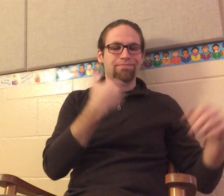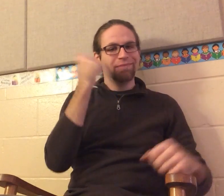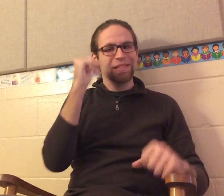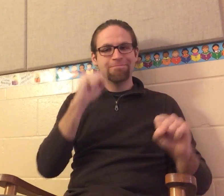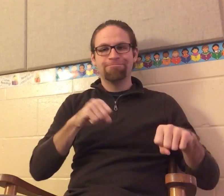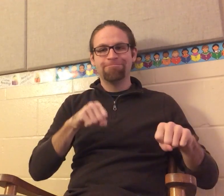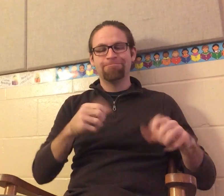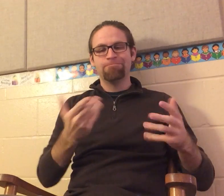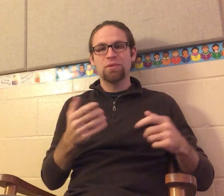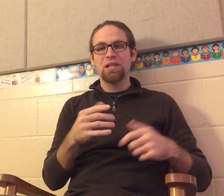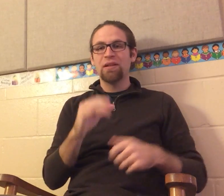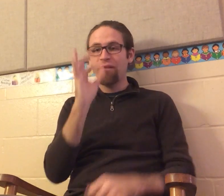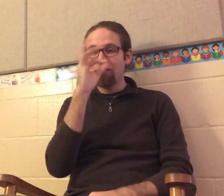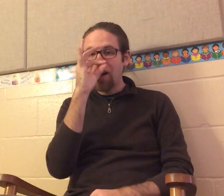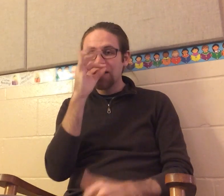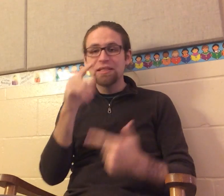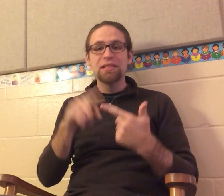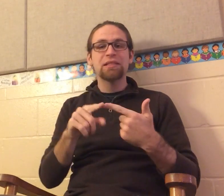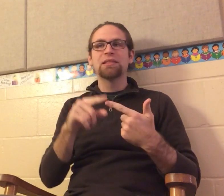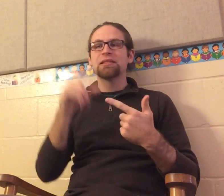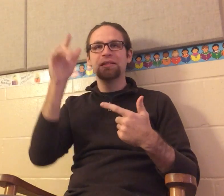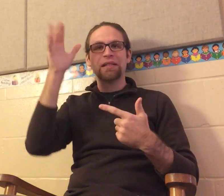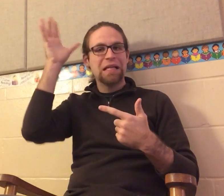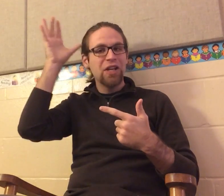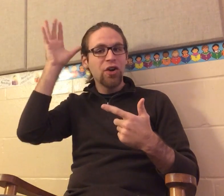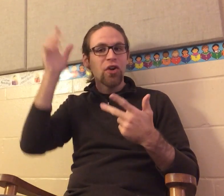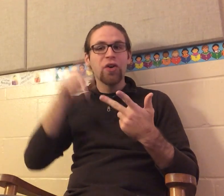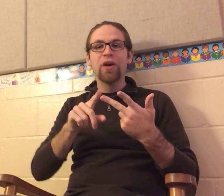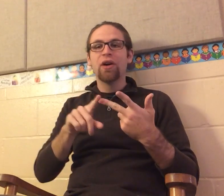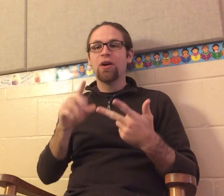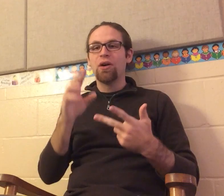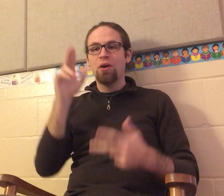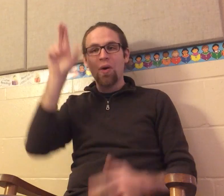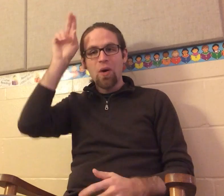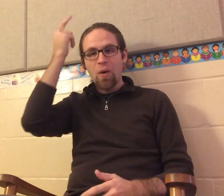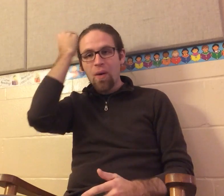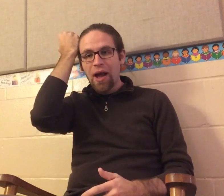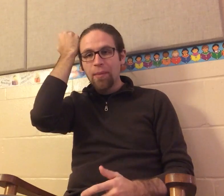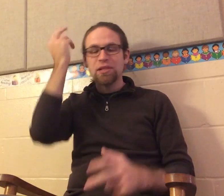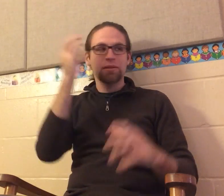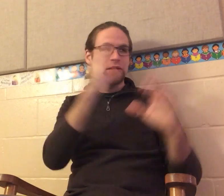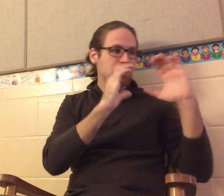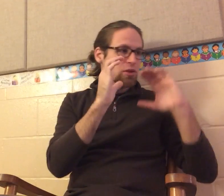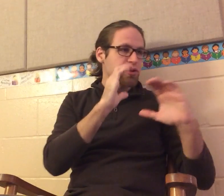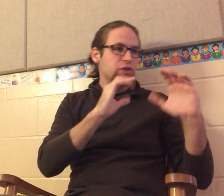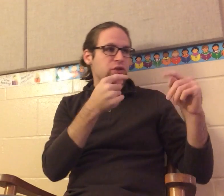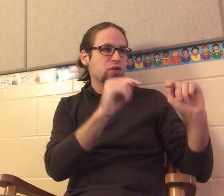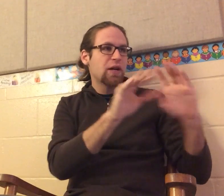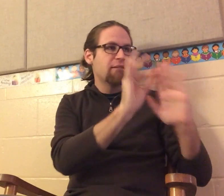Animals such as foxes, deer, and rabbits search for food on the frozen land.